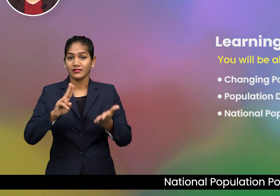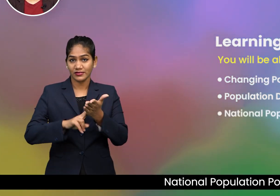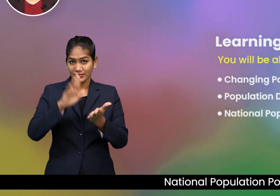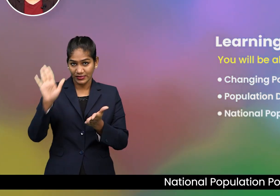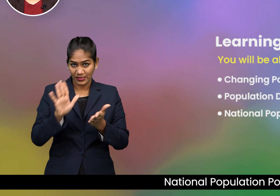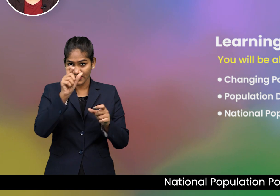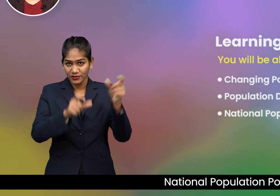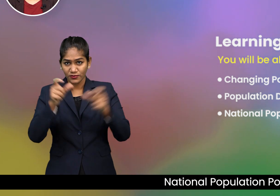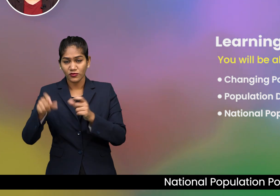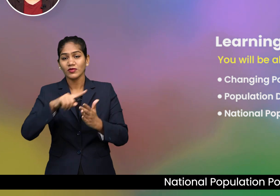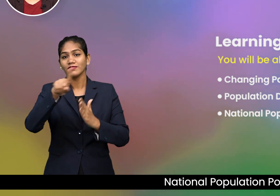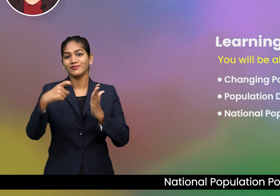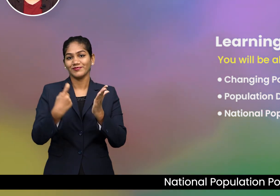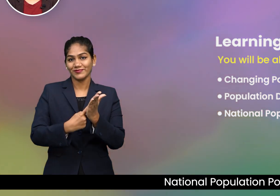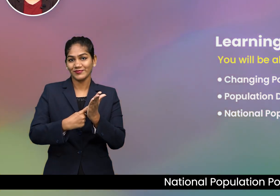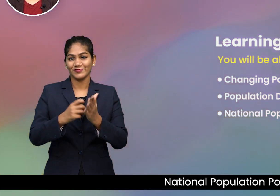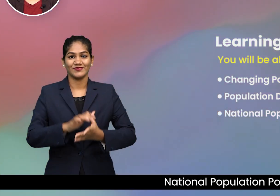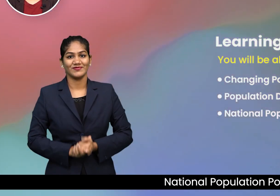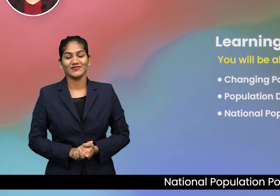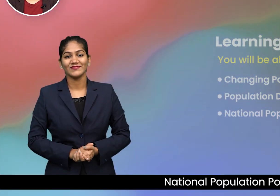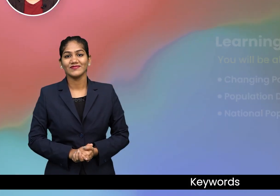national population policy.